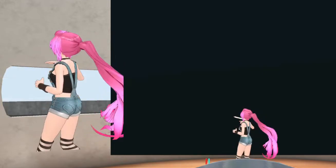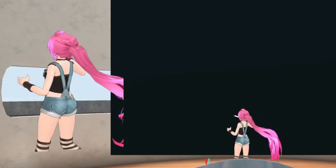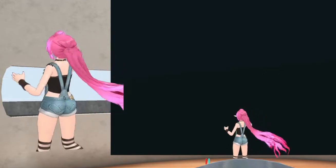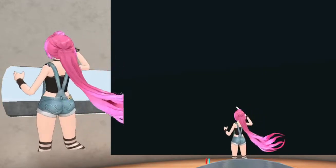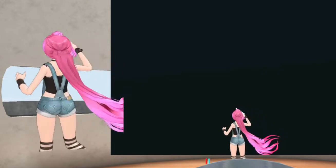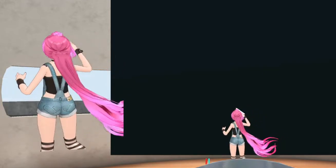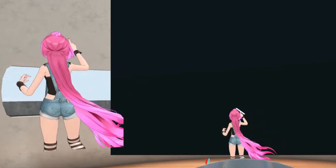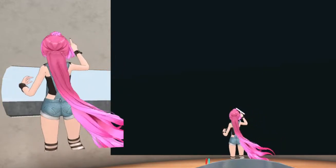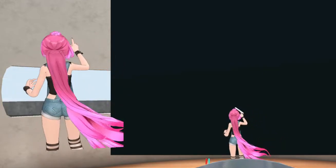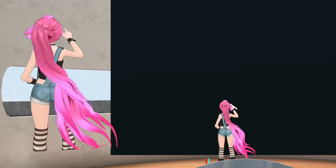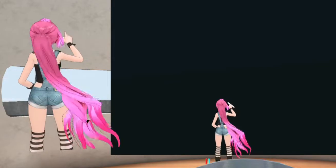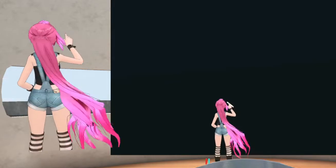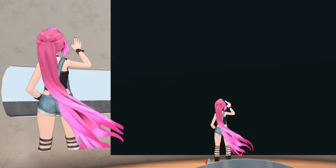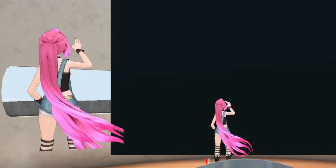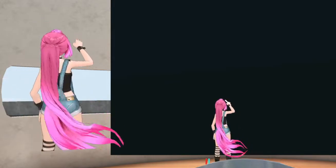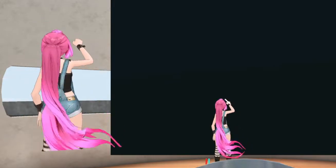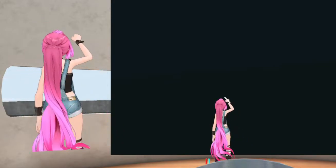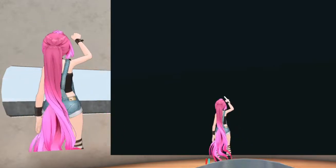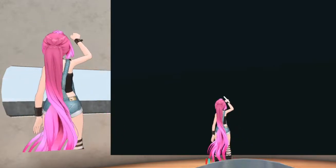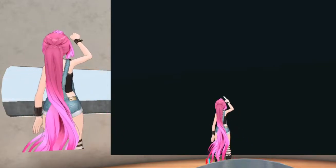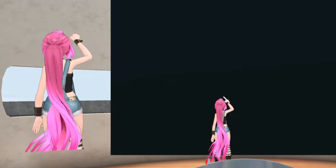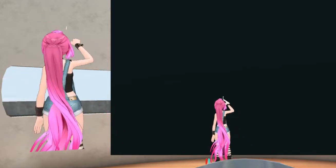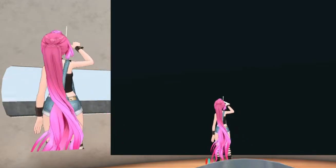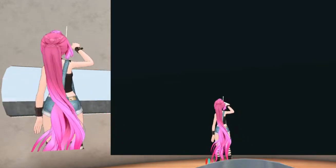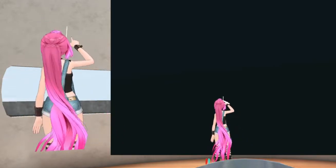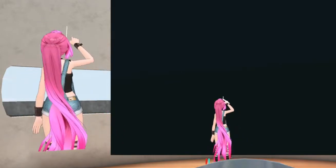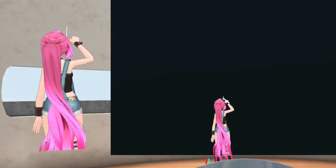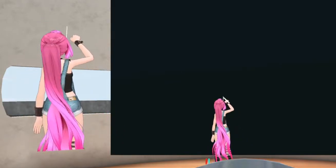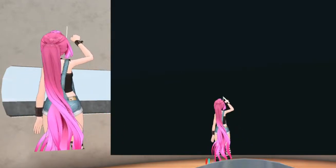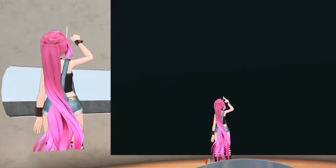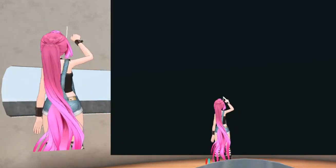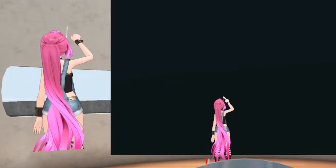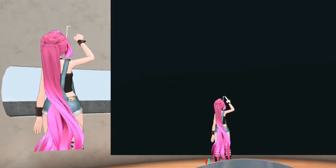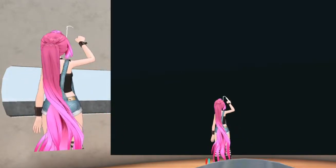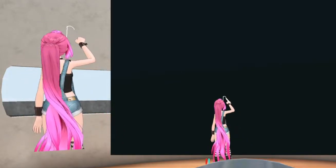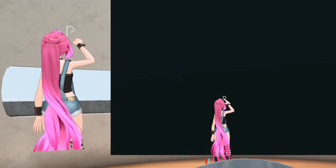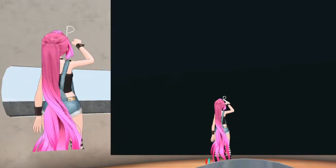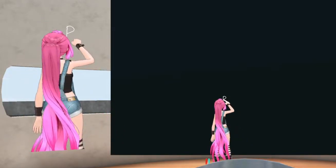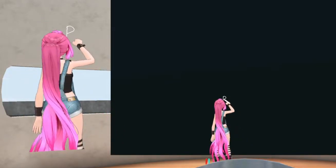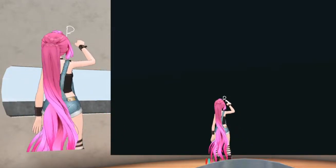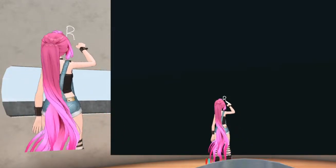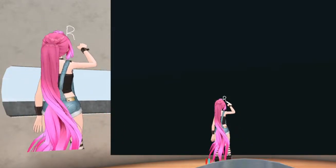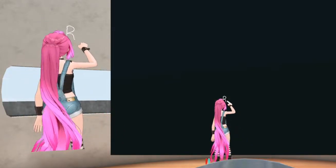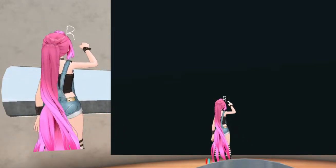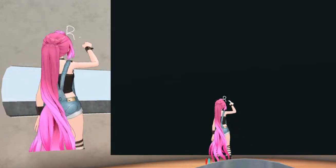very easy. So let's just paint a rainbow, shall we?